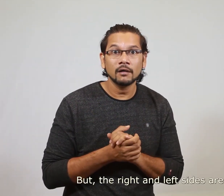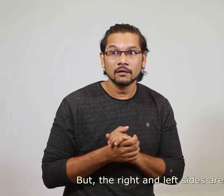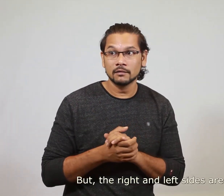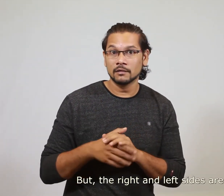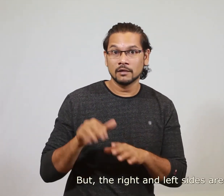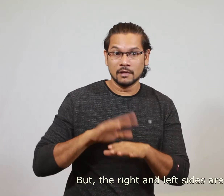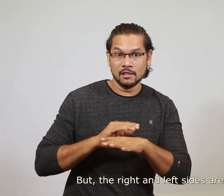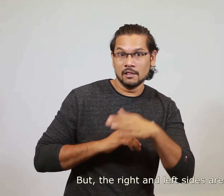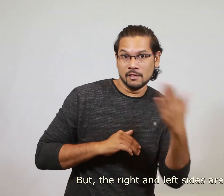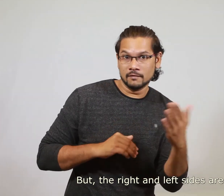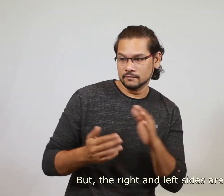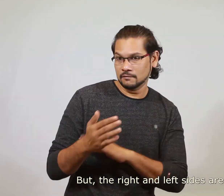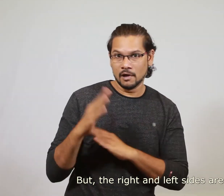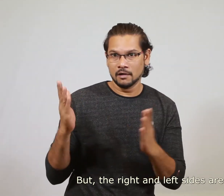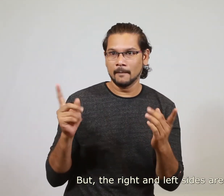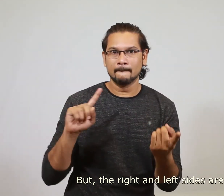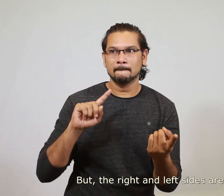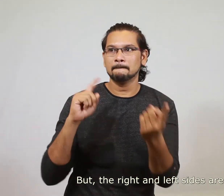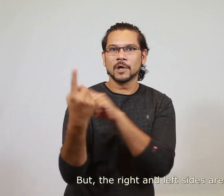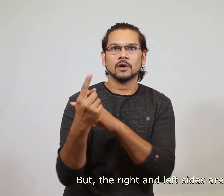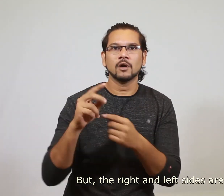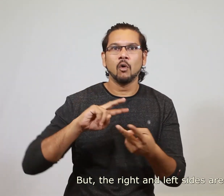But the right and left sides are reversed.